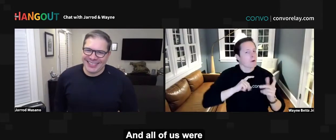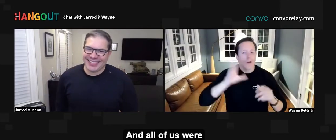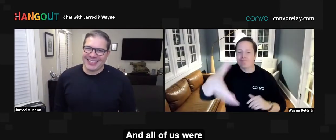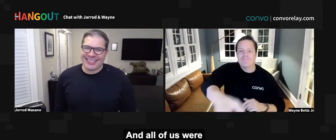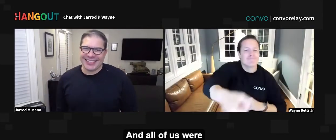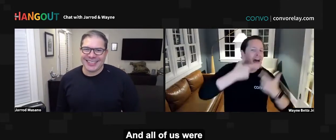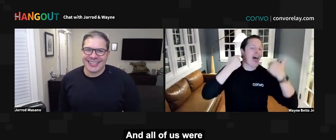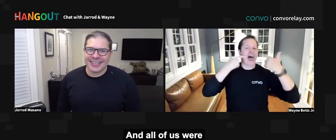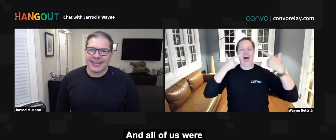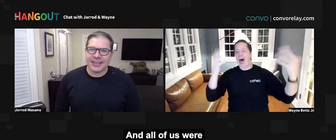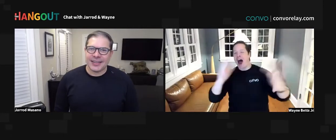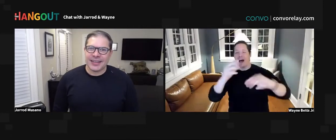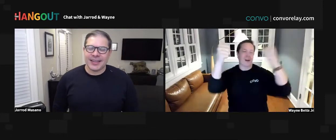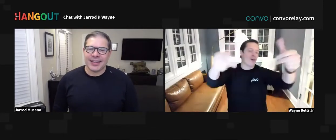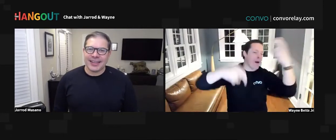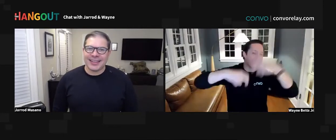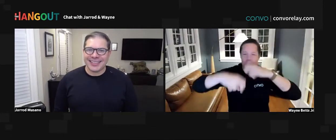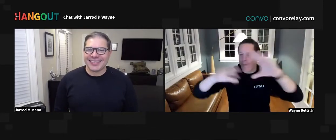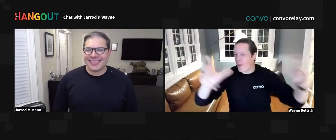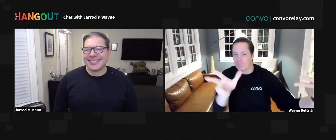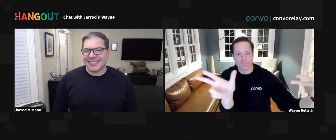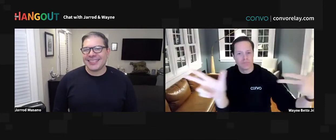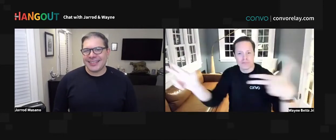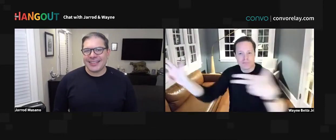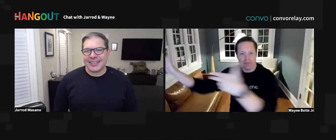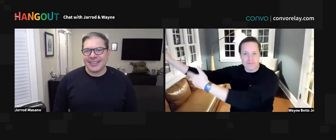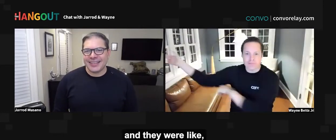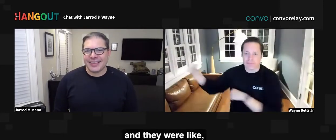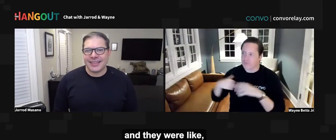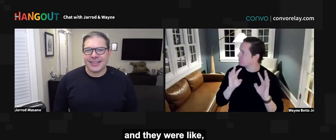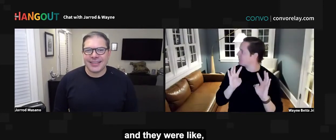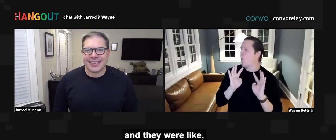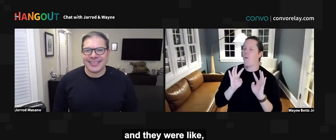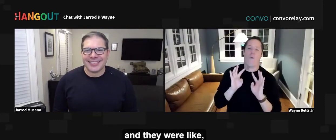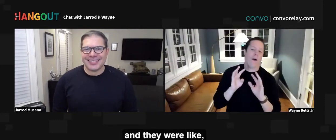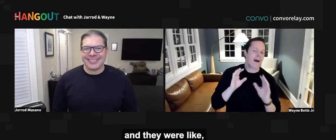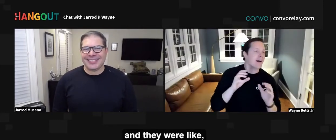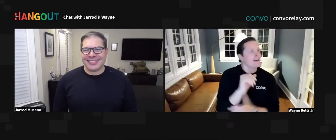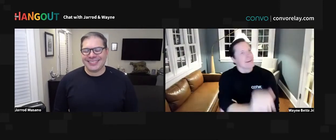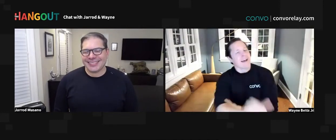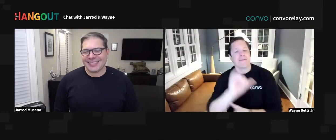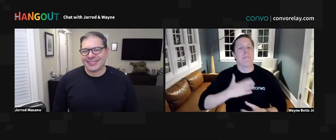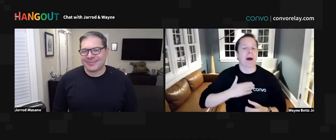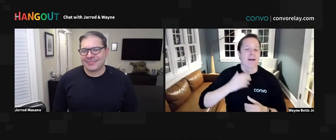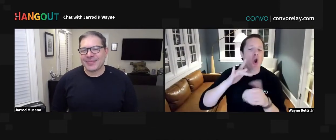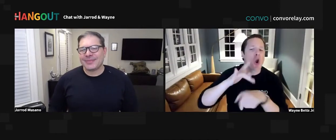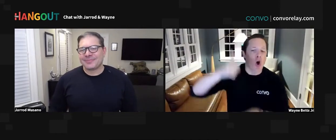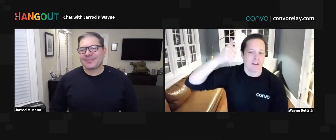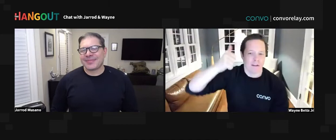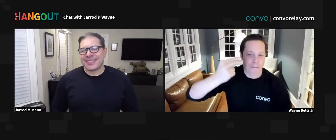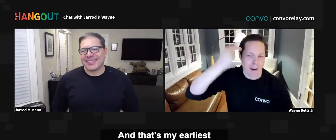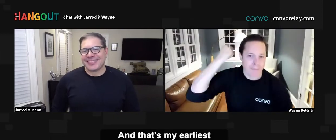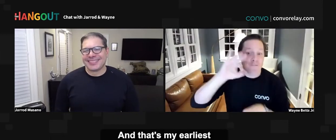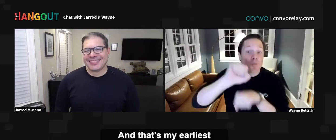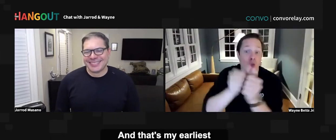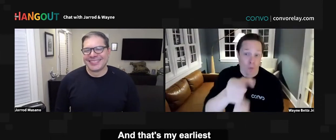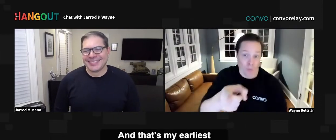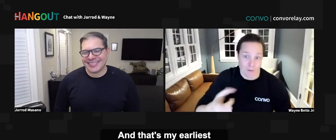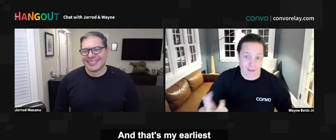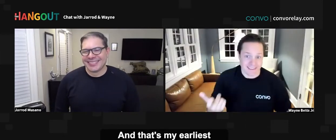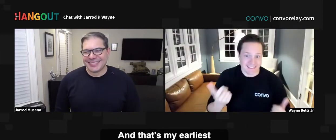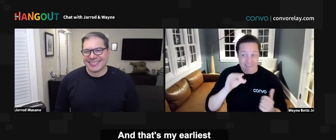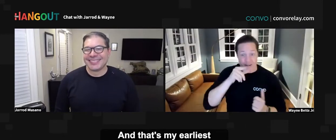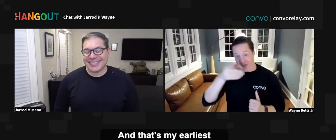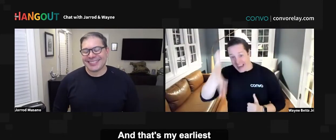were kind of like in the corner, like, And then everybody was laughing. And they were like, oh, shaking our hands and saying it was no big deal. And that's like